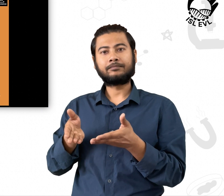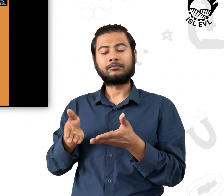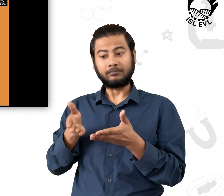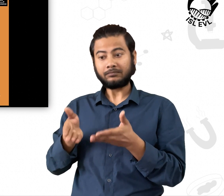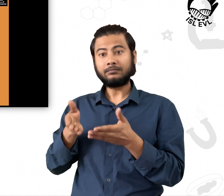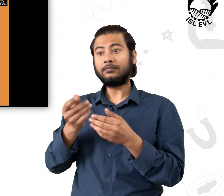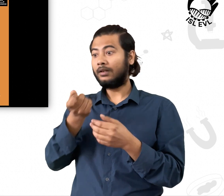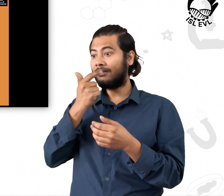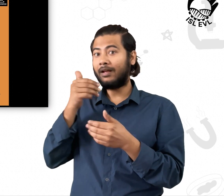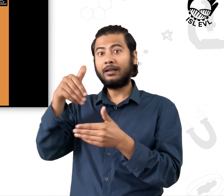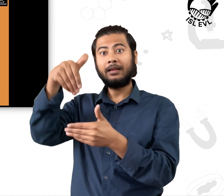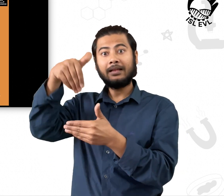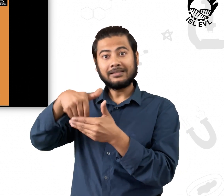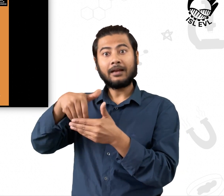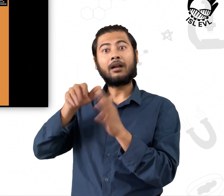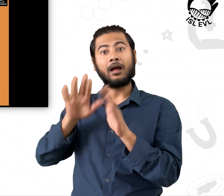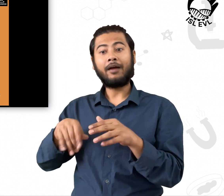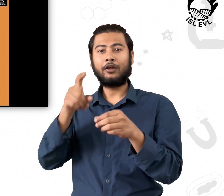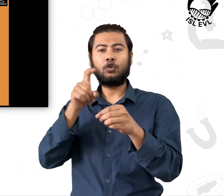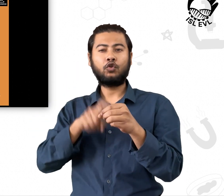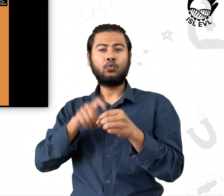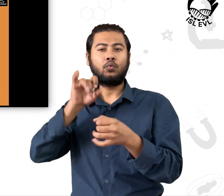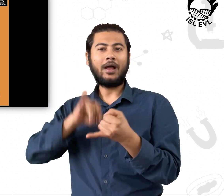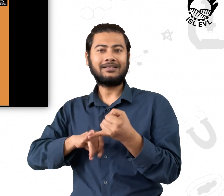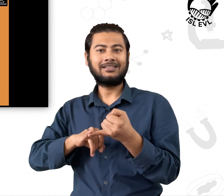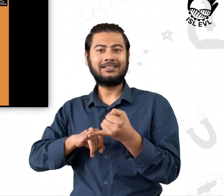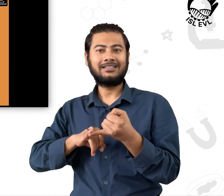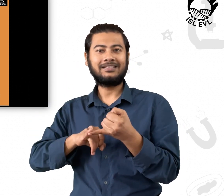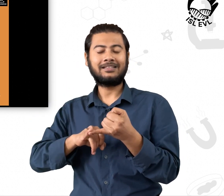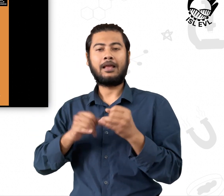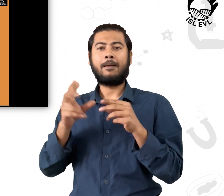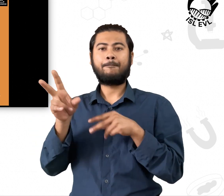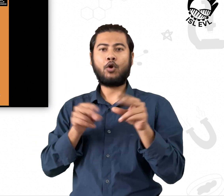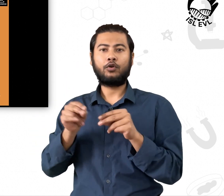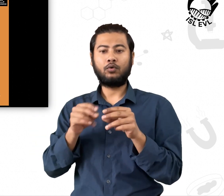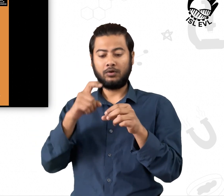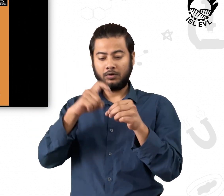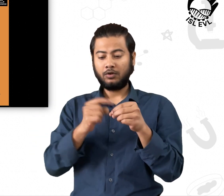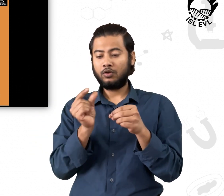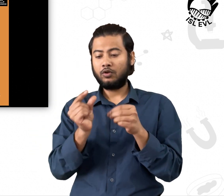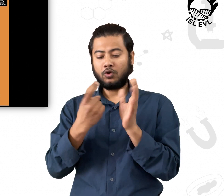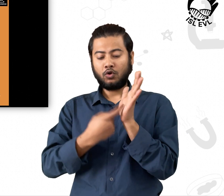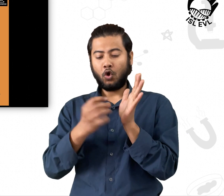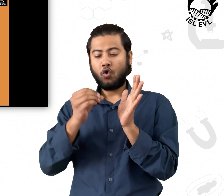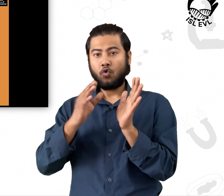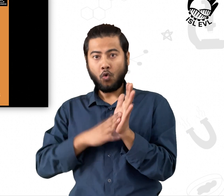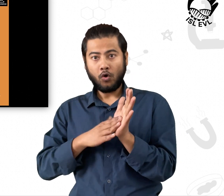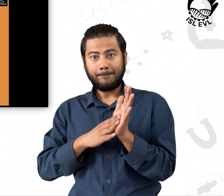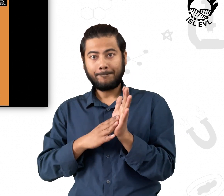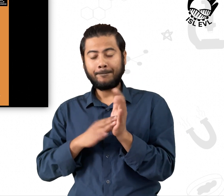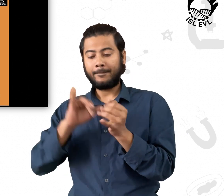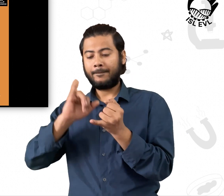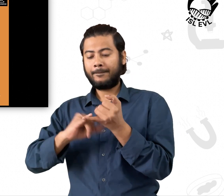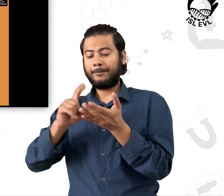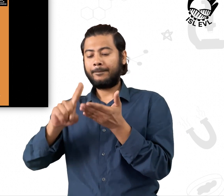antibiotics, right? Now, another example of secondary metabolites can be what is now famously called as quorum sensing